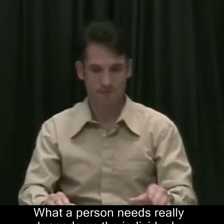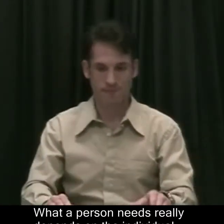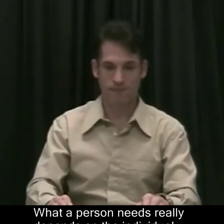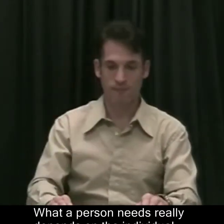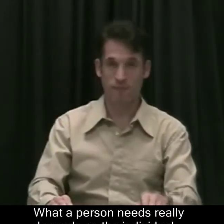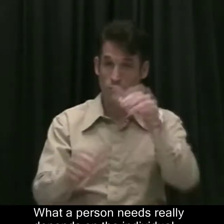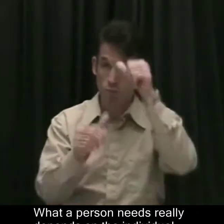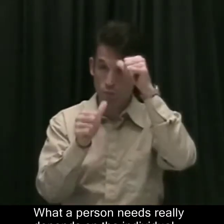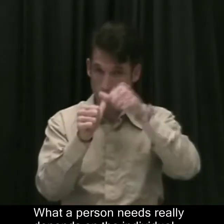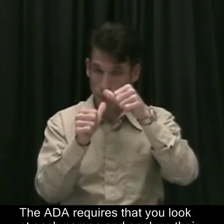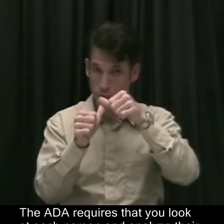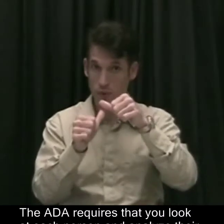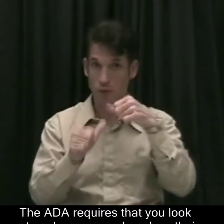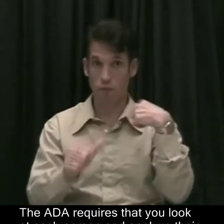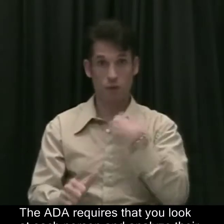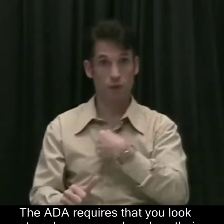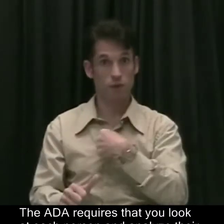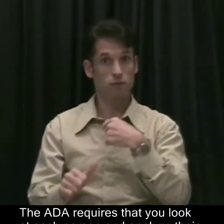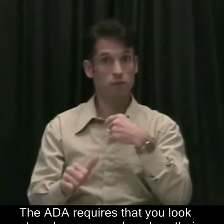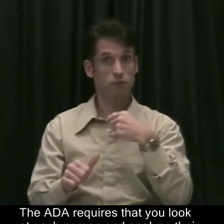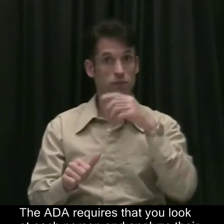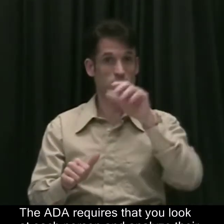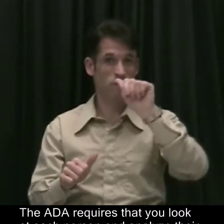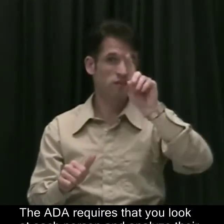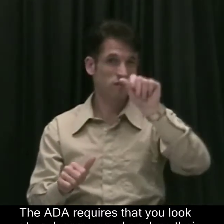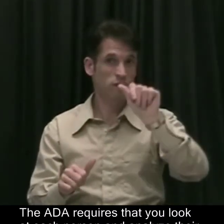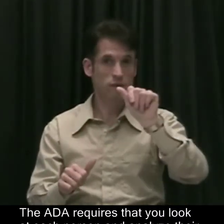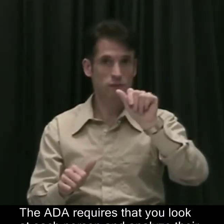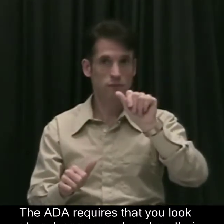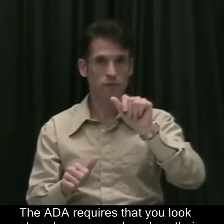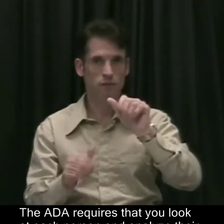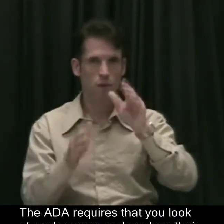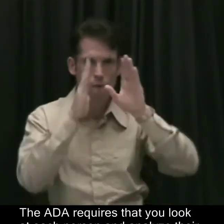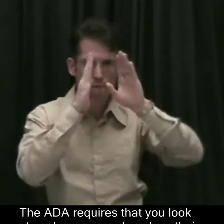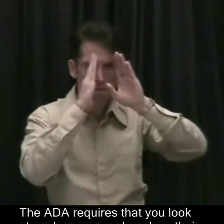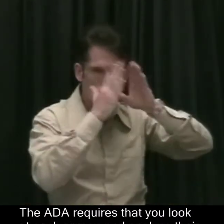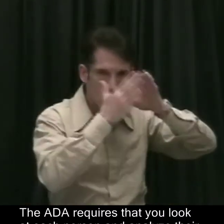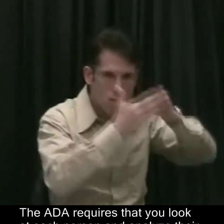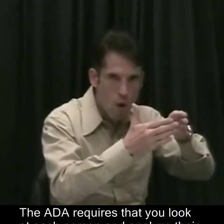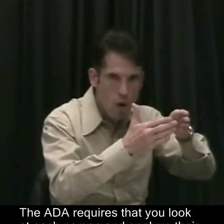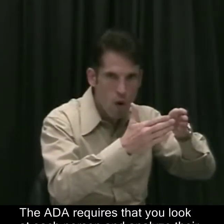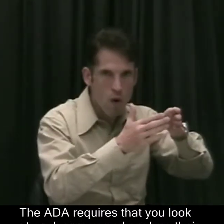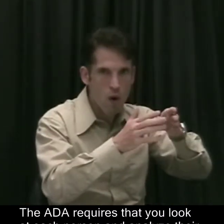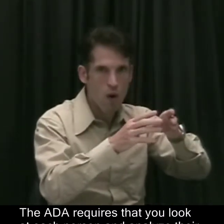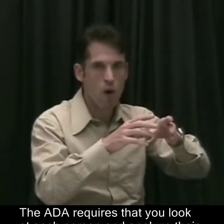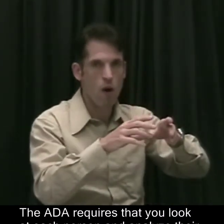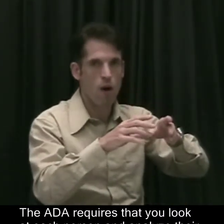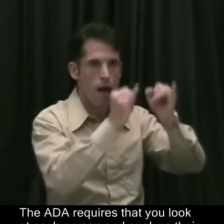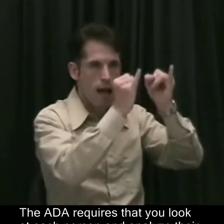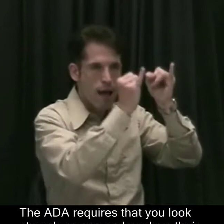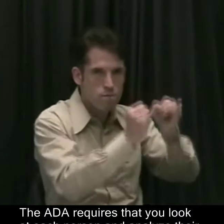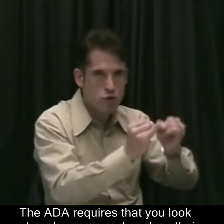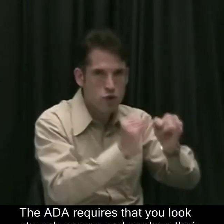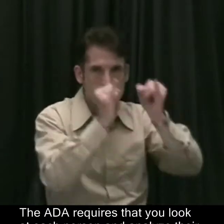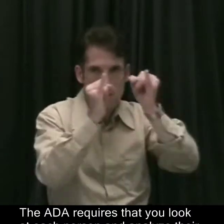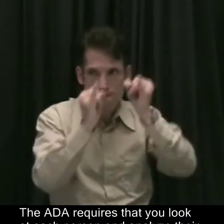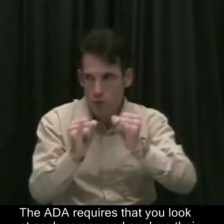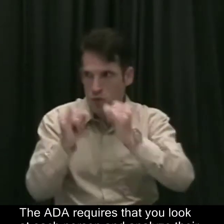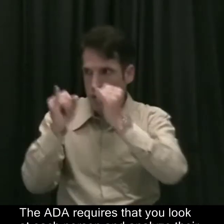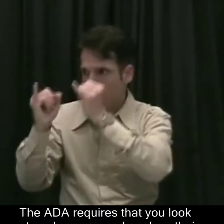What a person needs really depends upon the individual. The ADA requires that you look at each person and